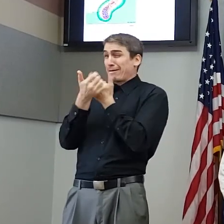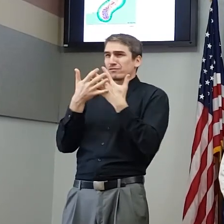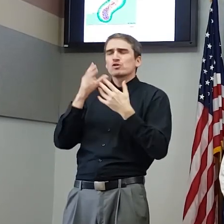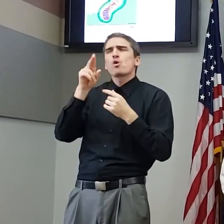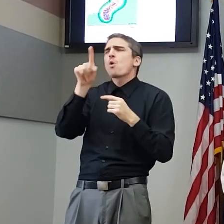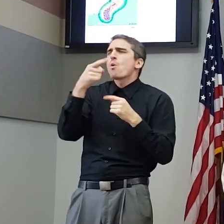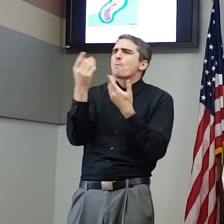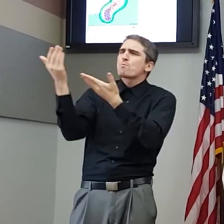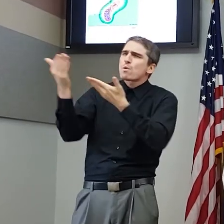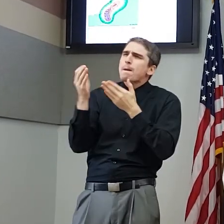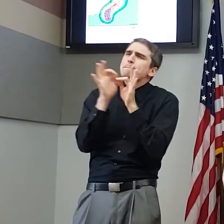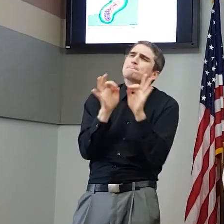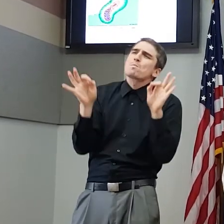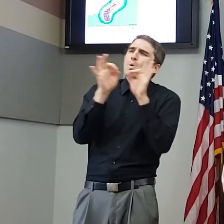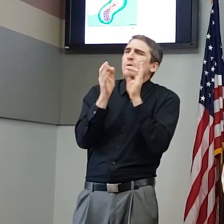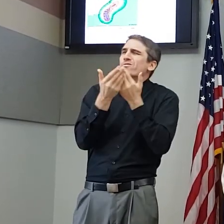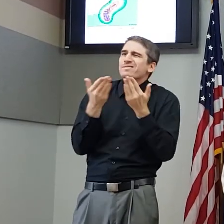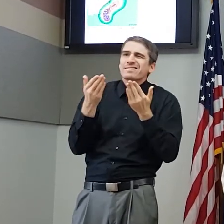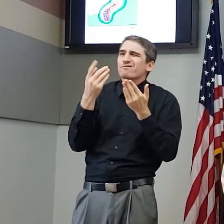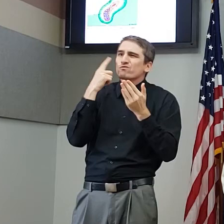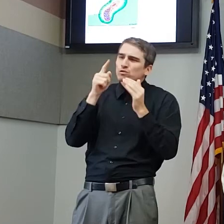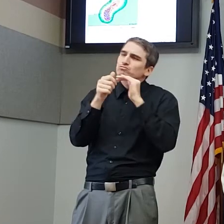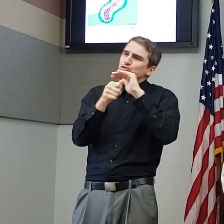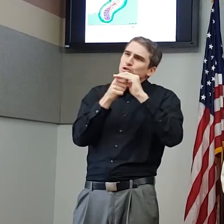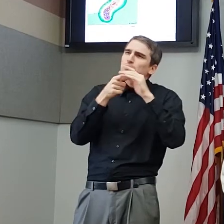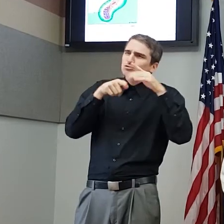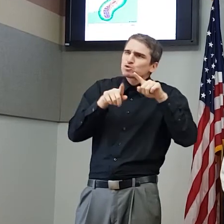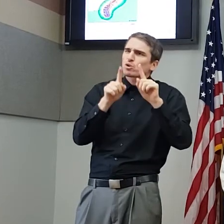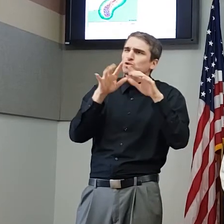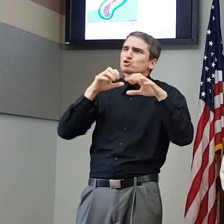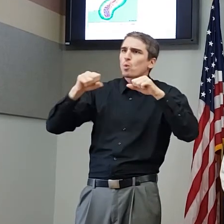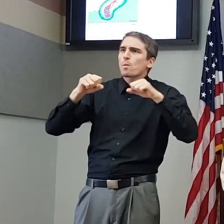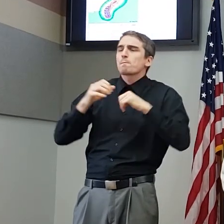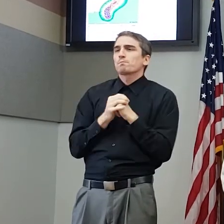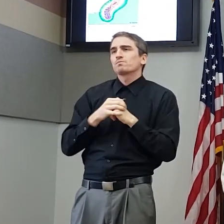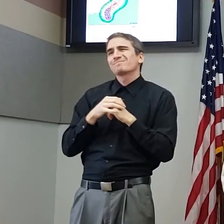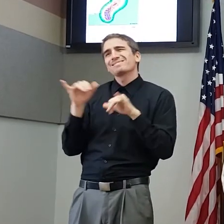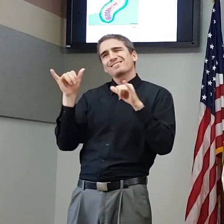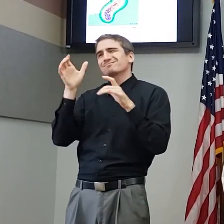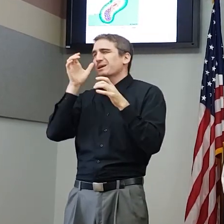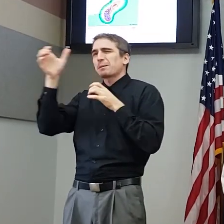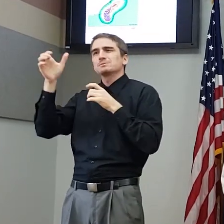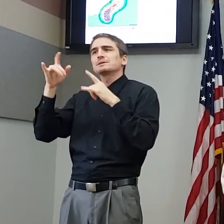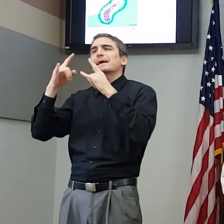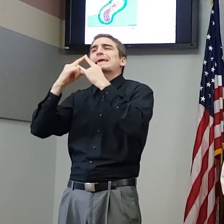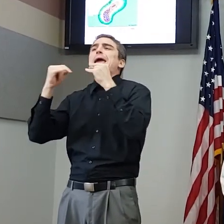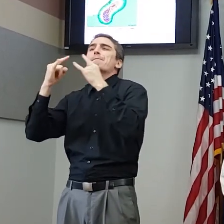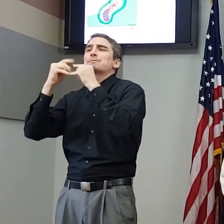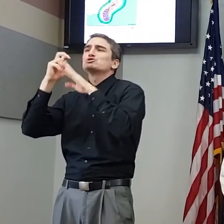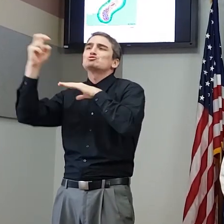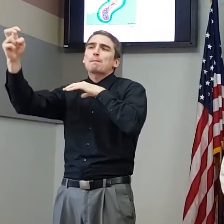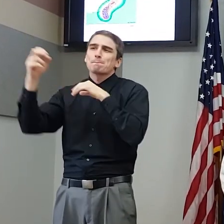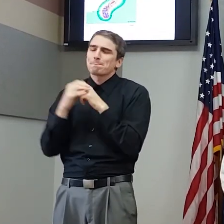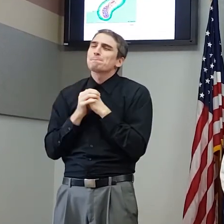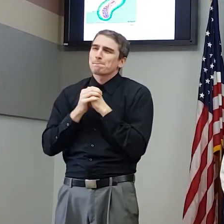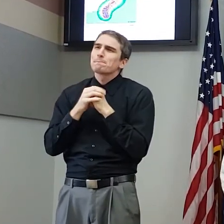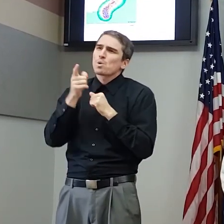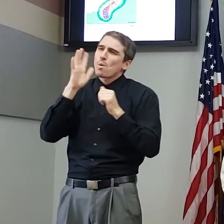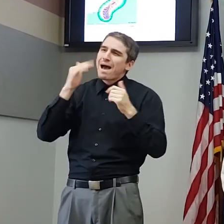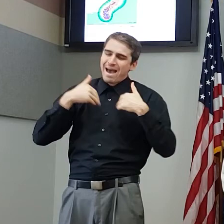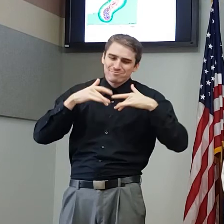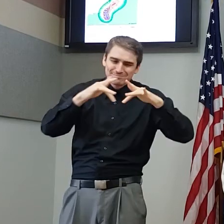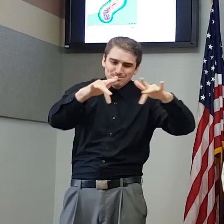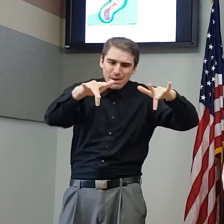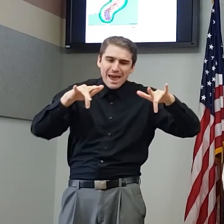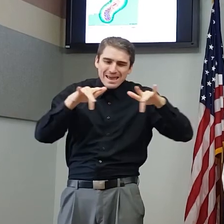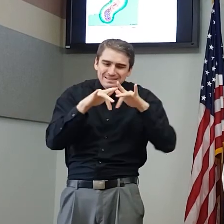you need to shelter for the storm. And again, if you think about it, a camping trip, you're going to get a space, but what is it going to